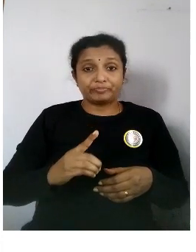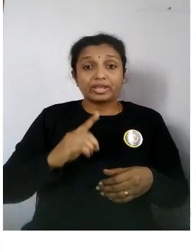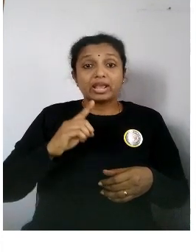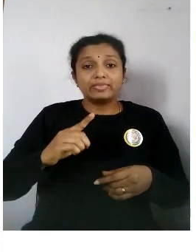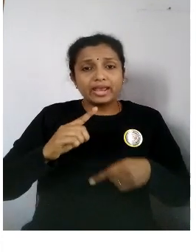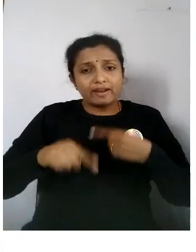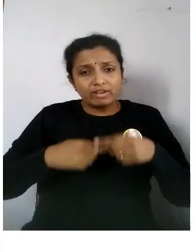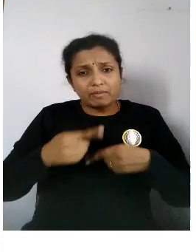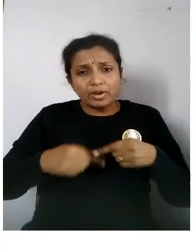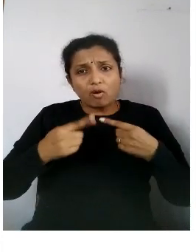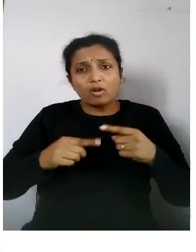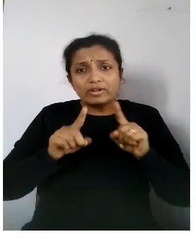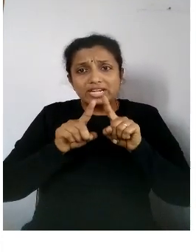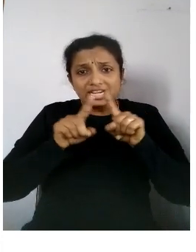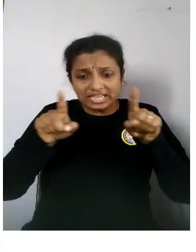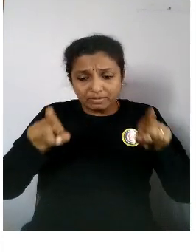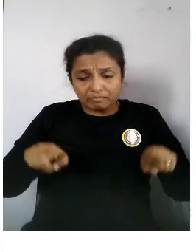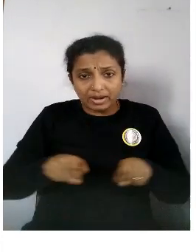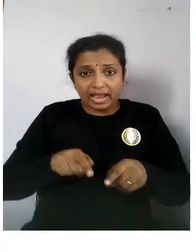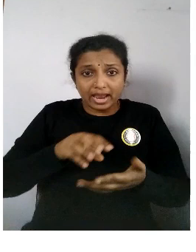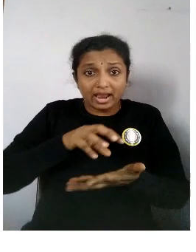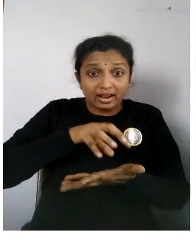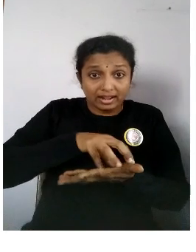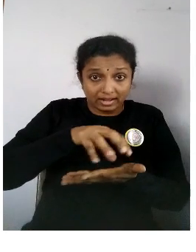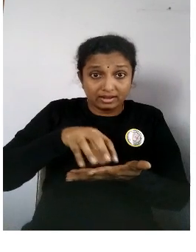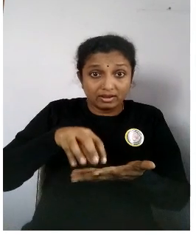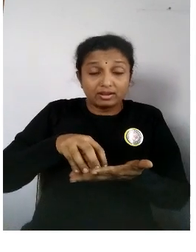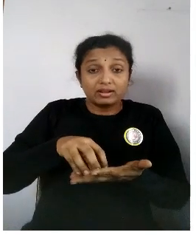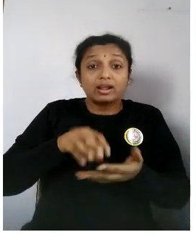IC 7107, there will be all display